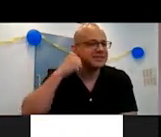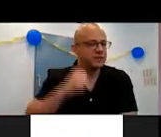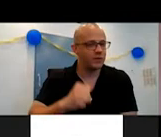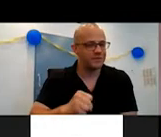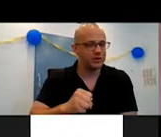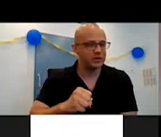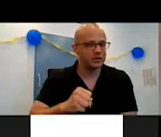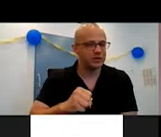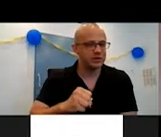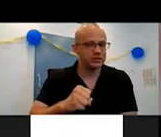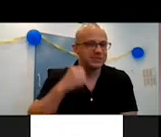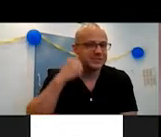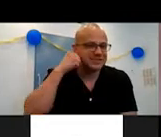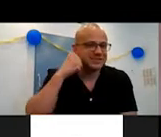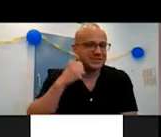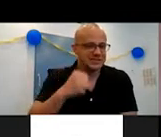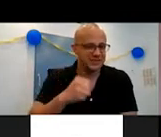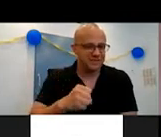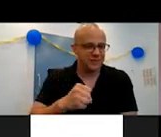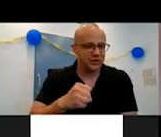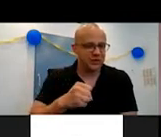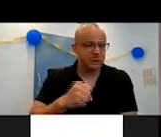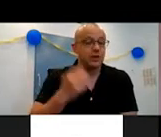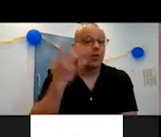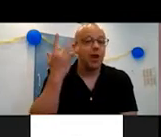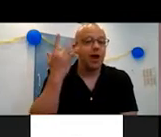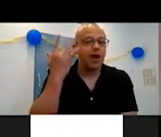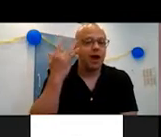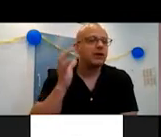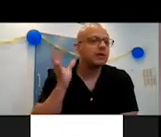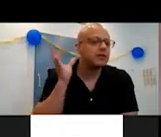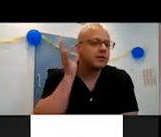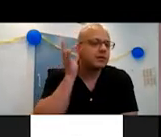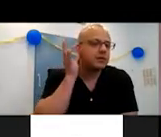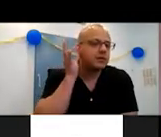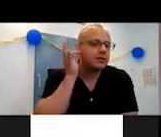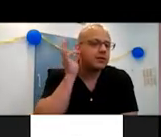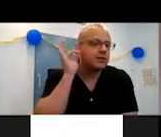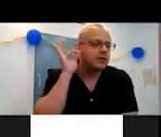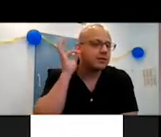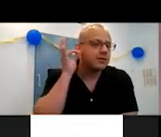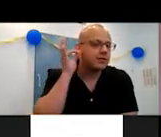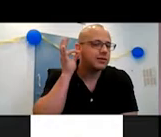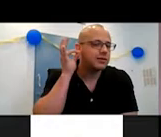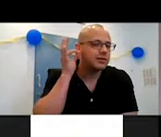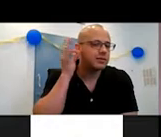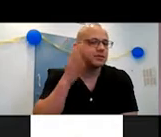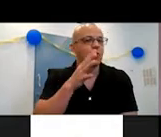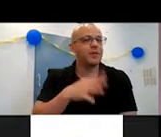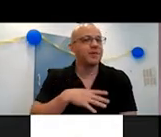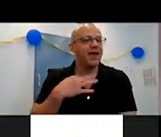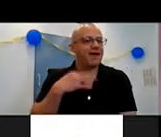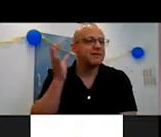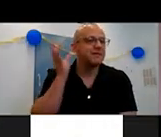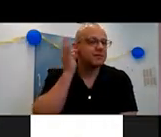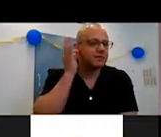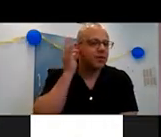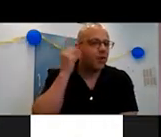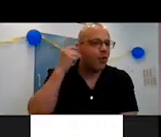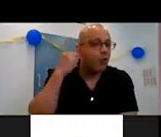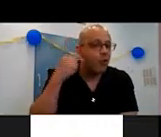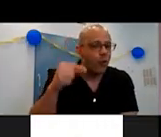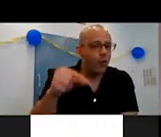gold, and then silver. So gold is with the G, silver is with the S, and it comes from